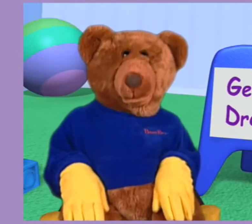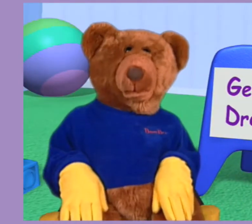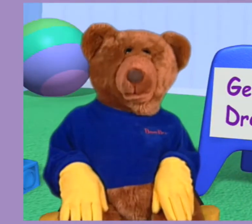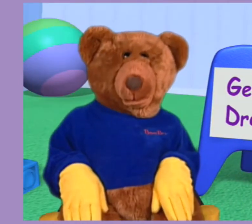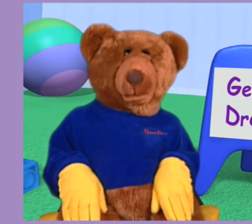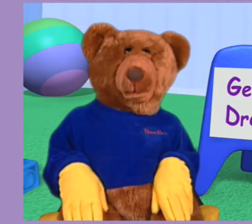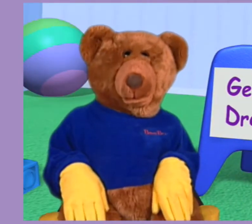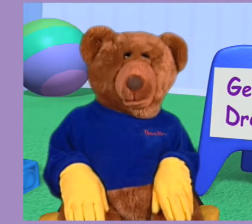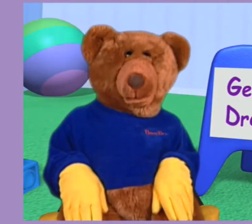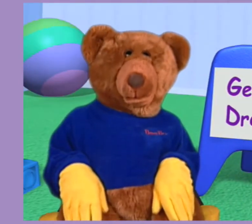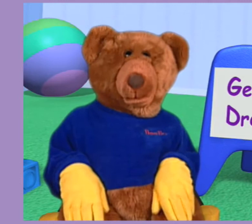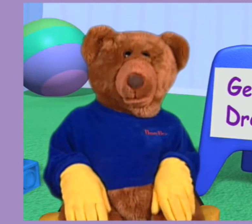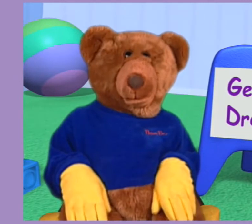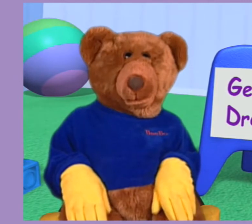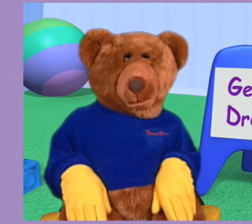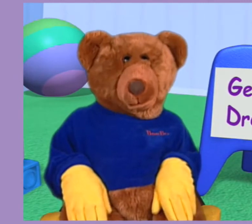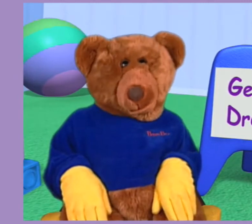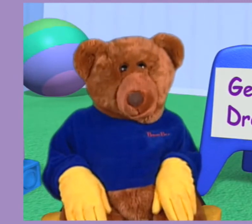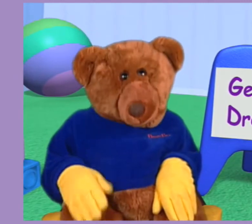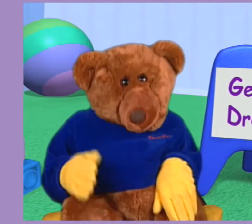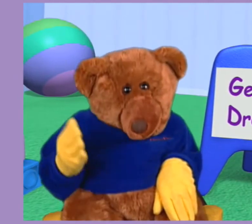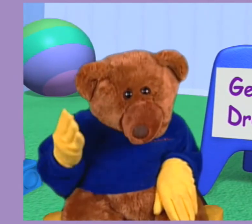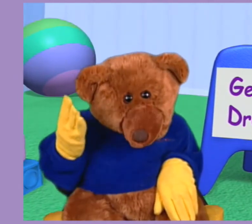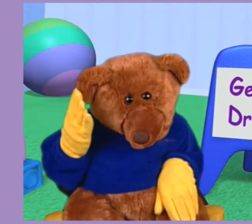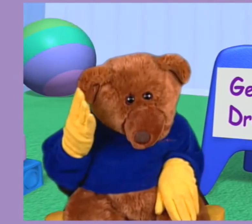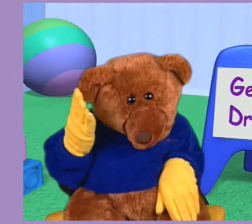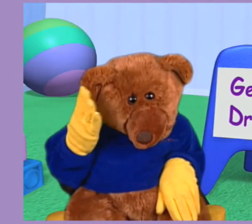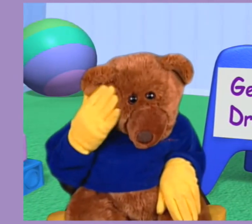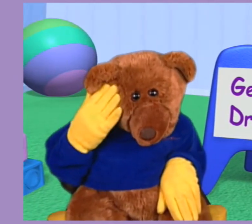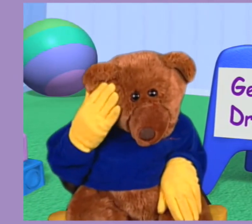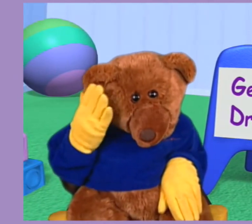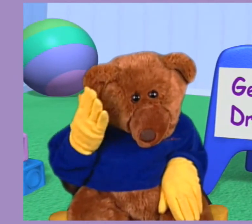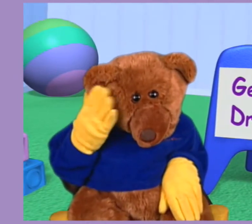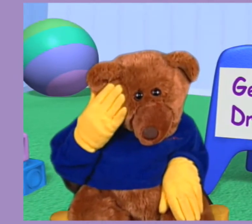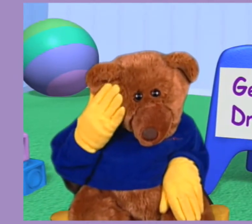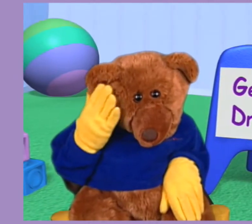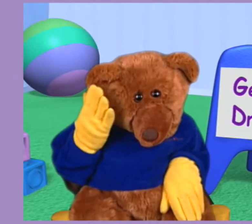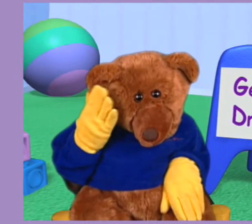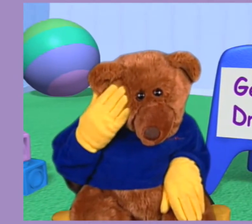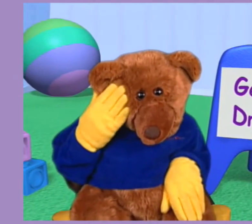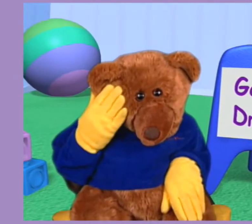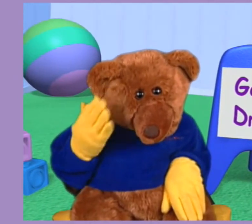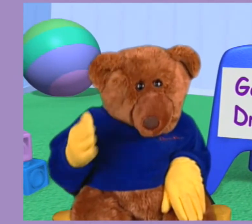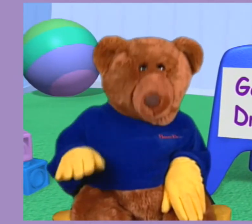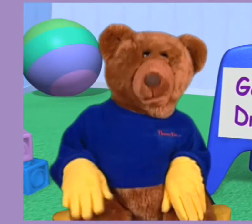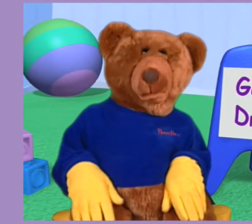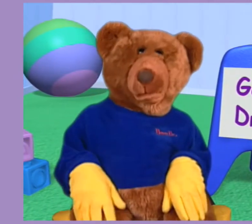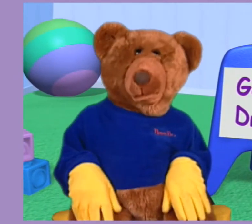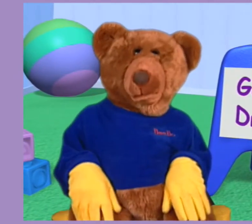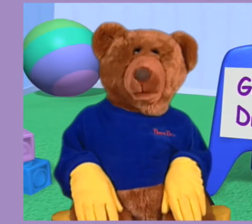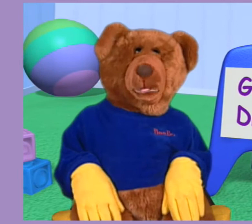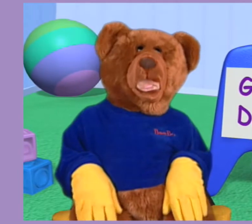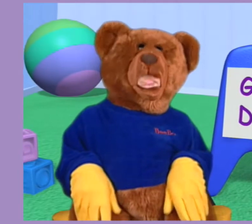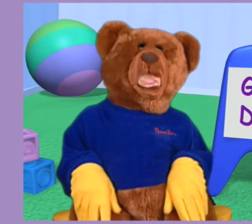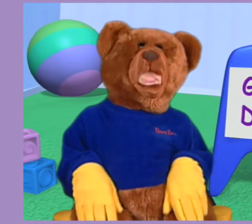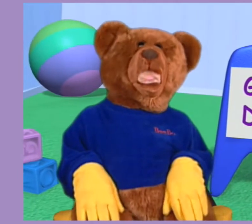Hello, says our friend Bebo. He wants to sign with you. He'll teach you signs for getting